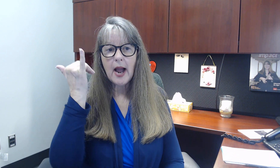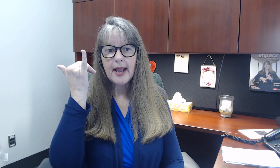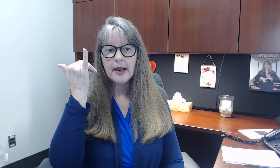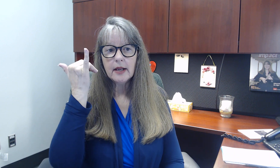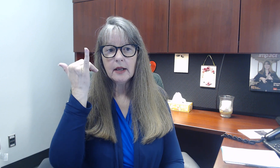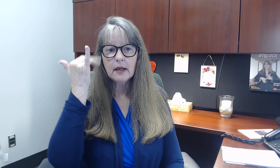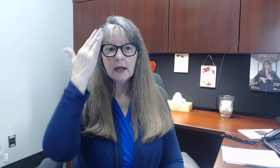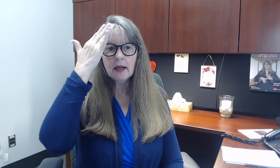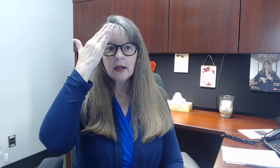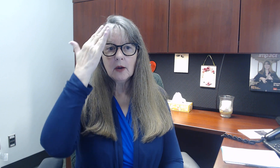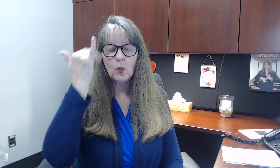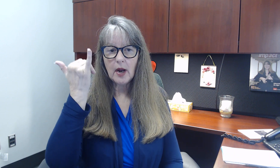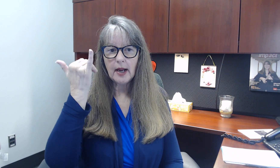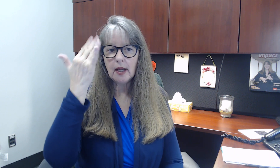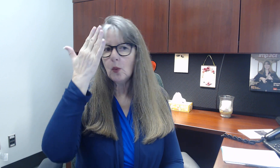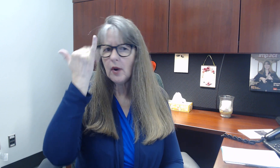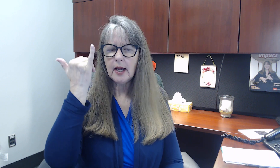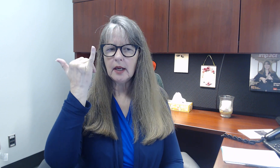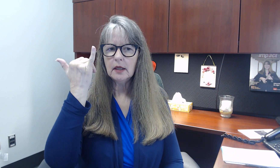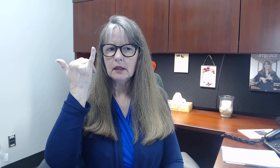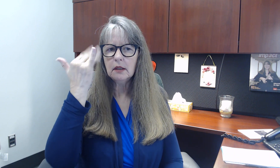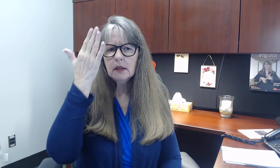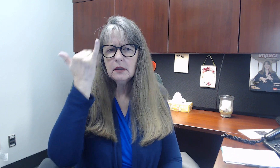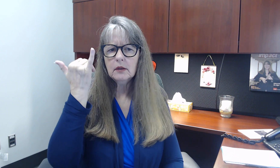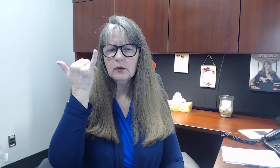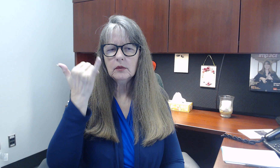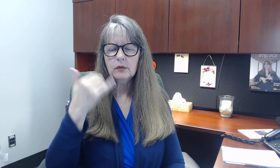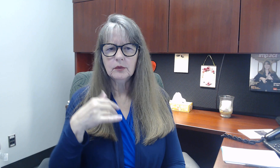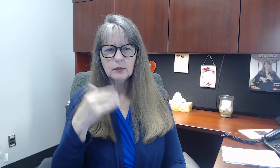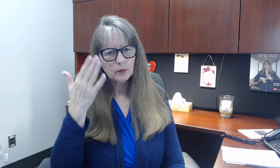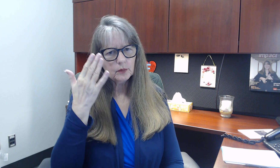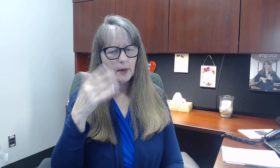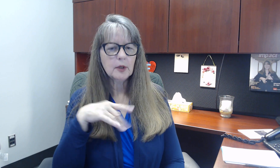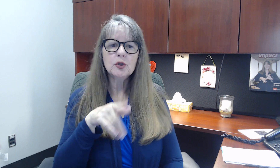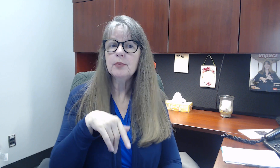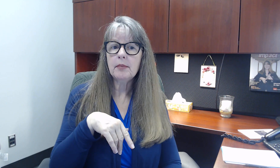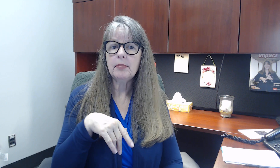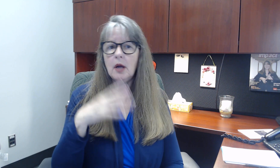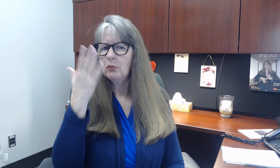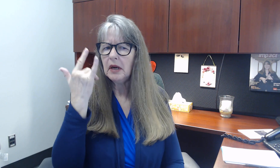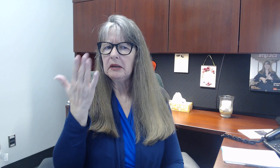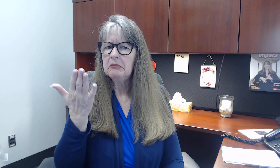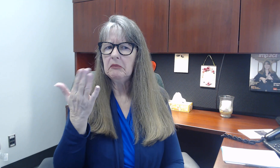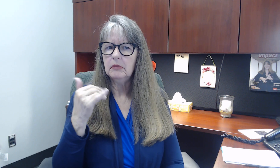Why? Why? Why? I'm going to do blah, blah, blah. Why?